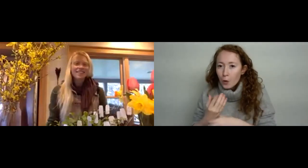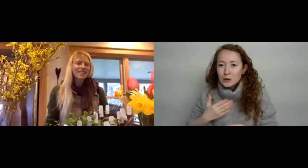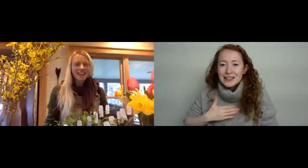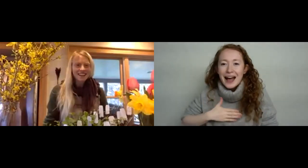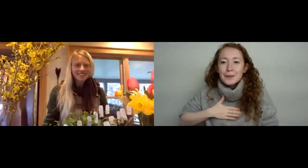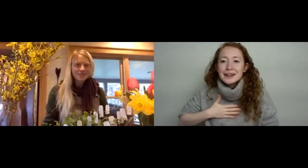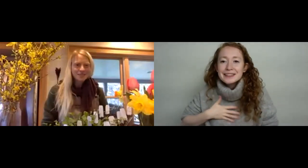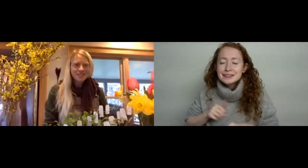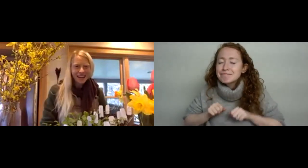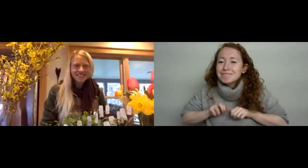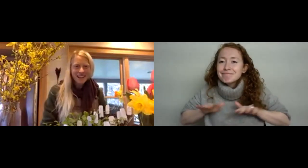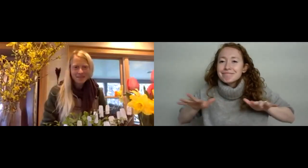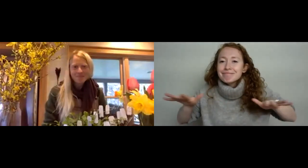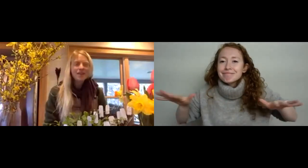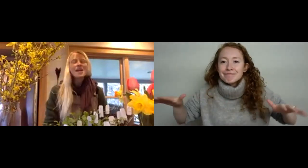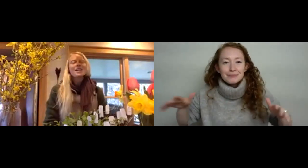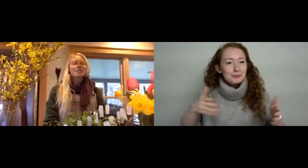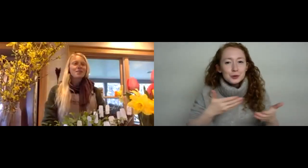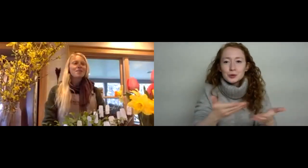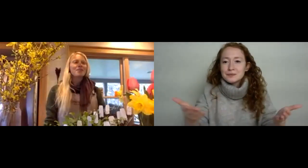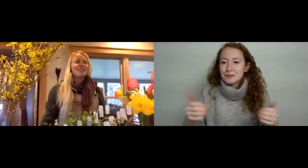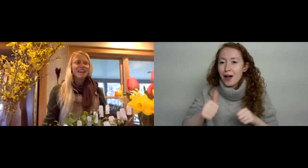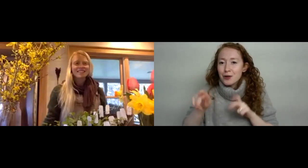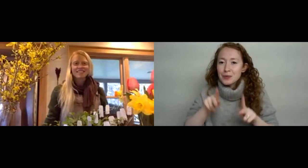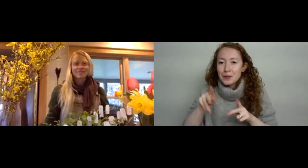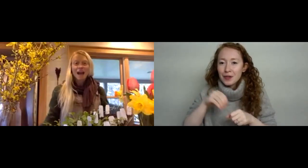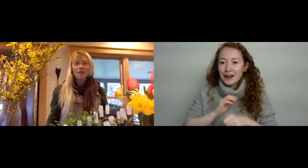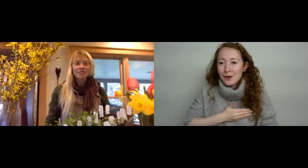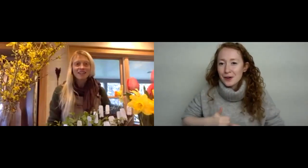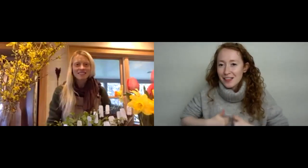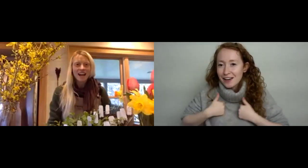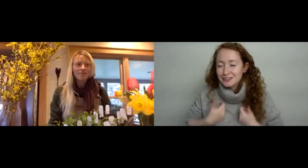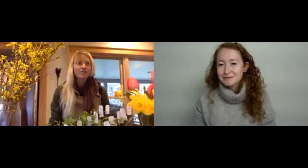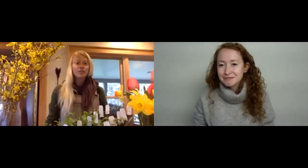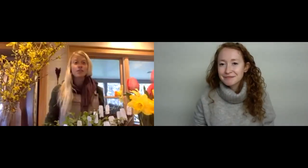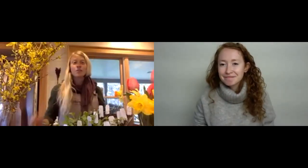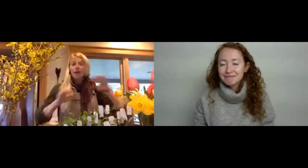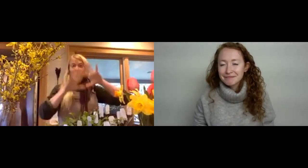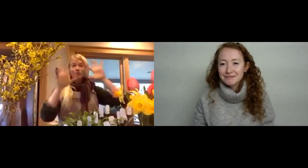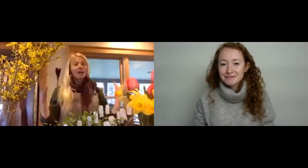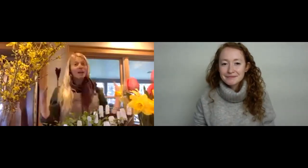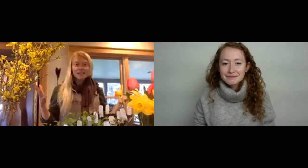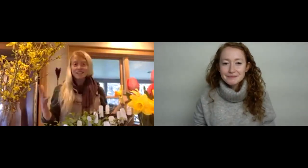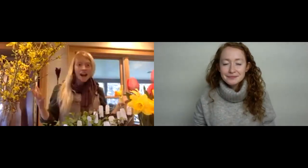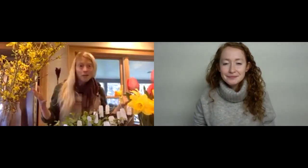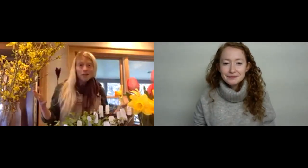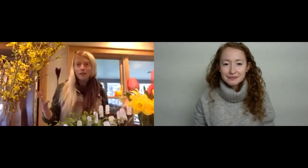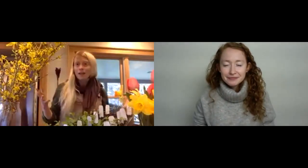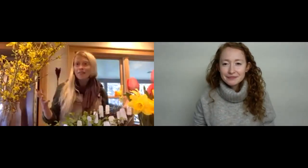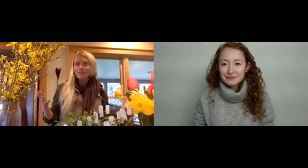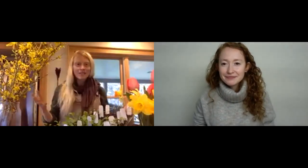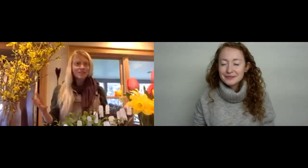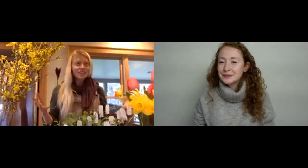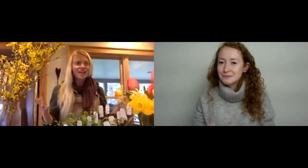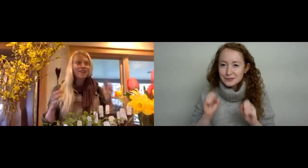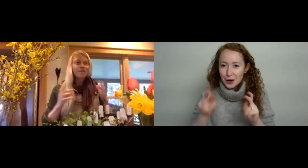happiness that we can't tack down. So yes, now let's dive into what is the next hour of our